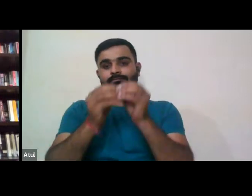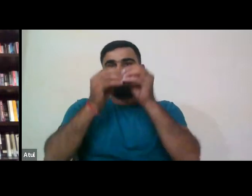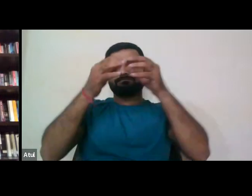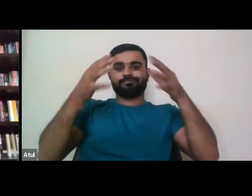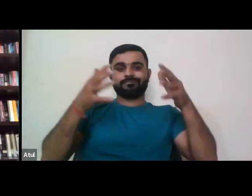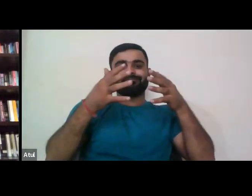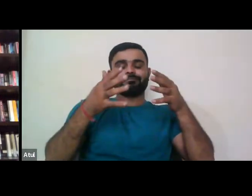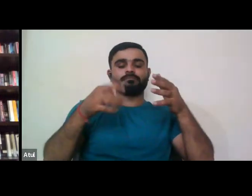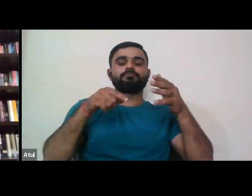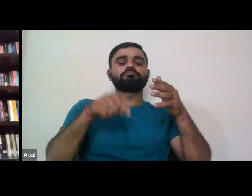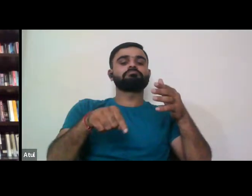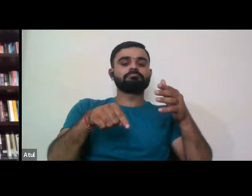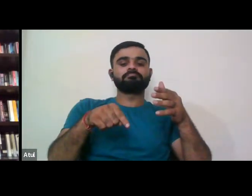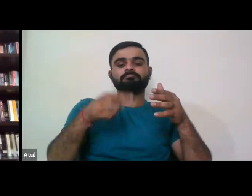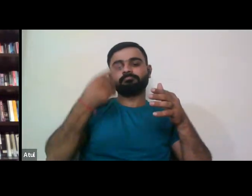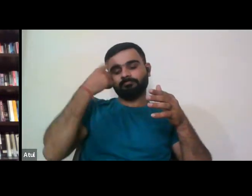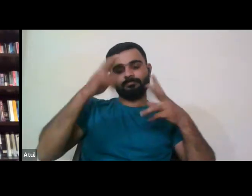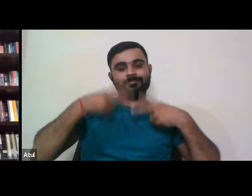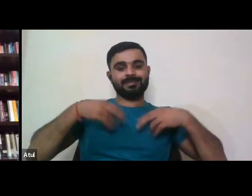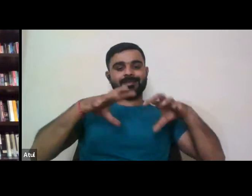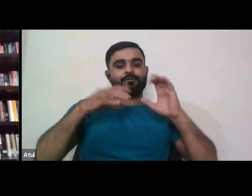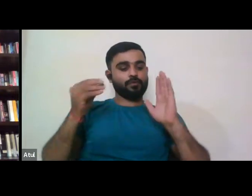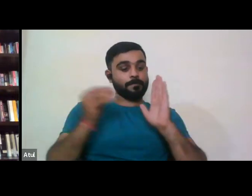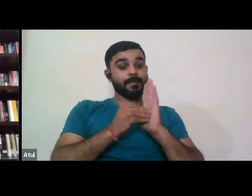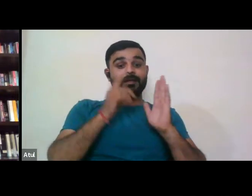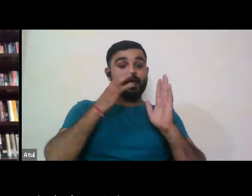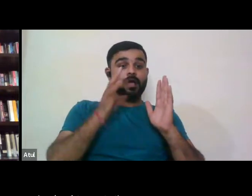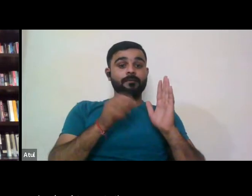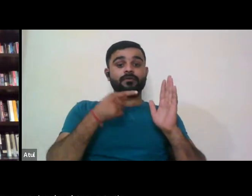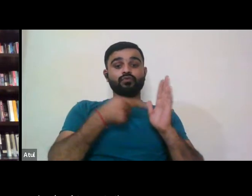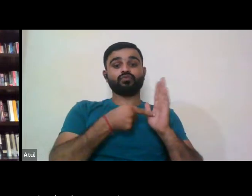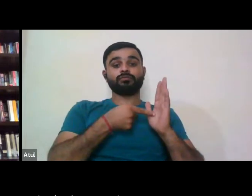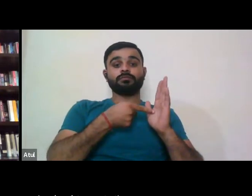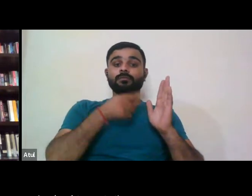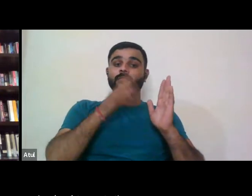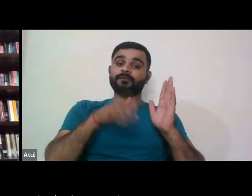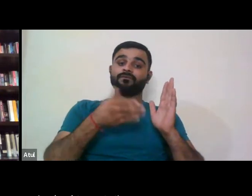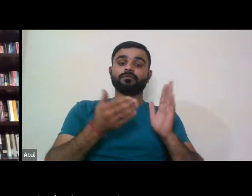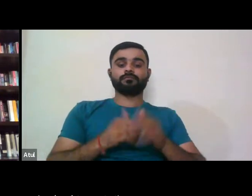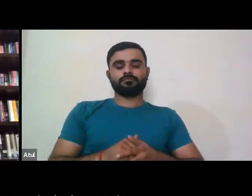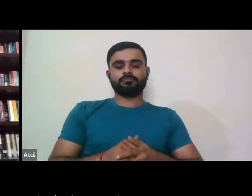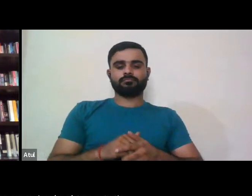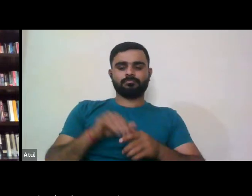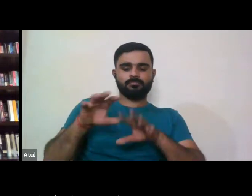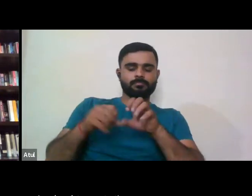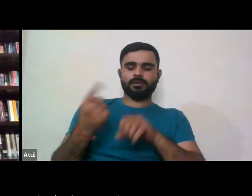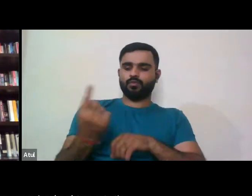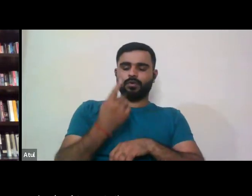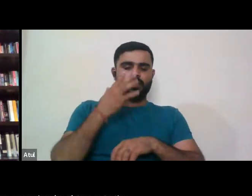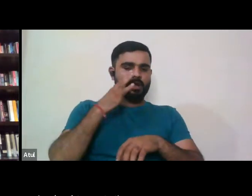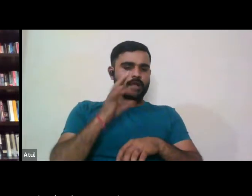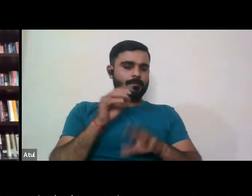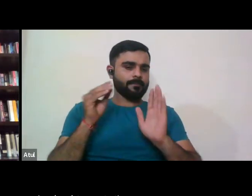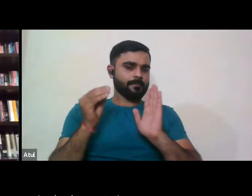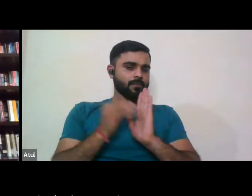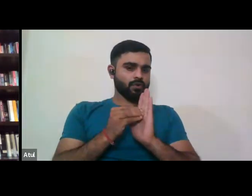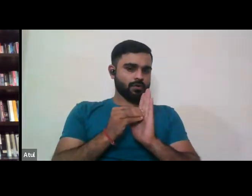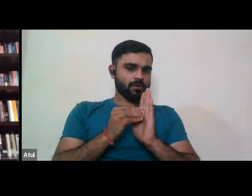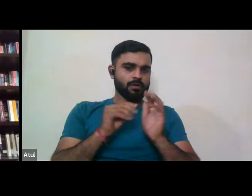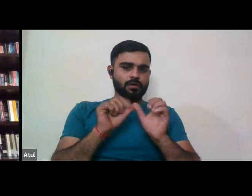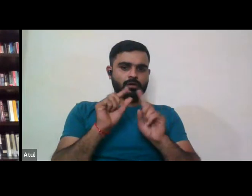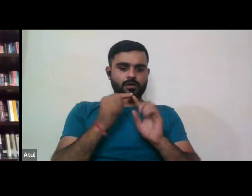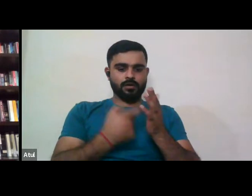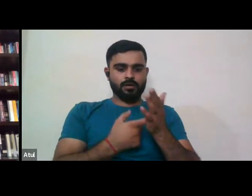of constitutional mandate that they have. Picking on one of the points that you make, Aparna,